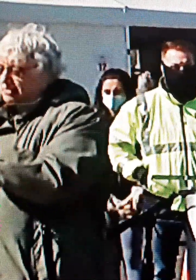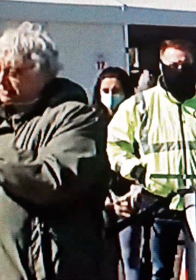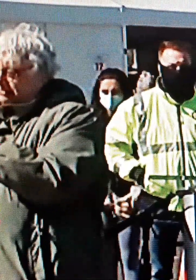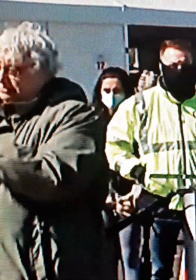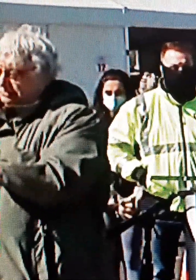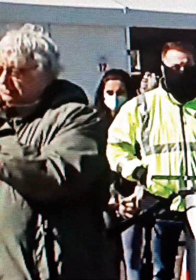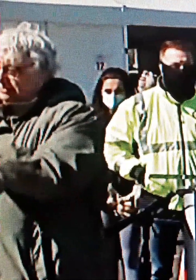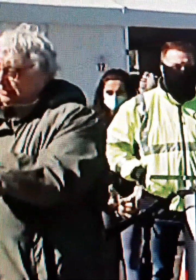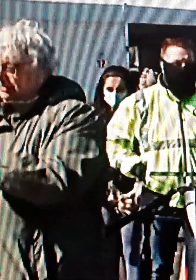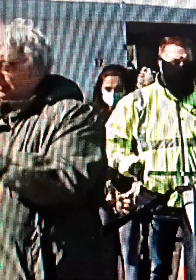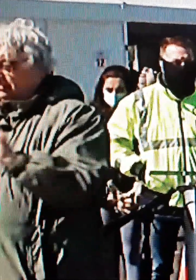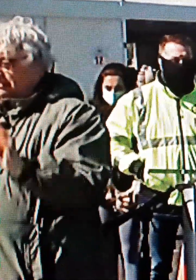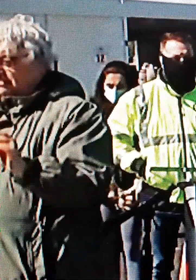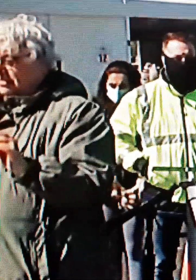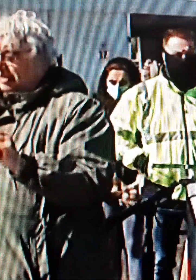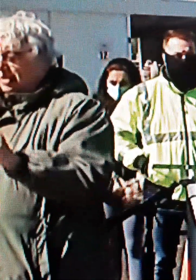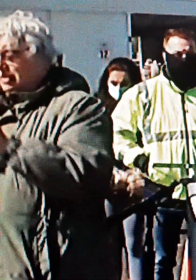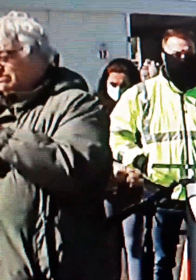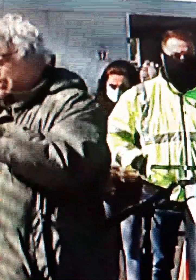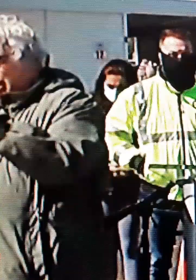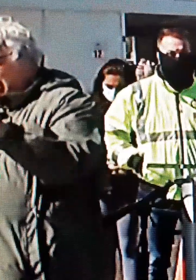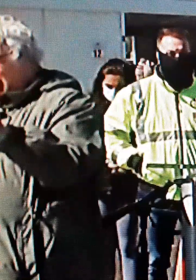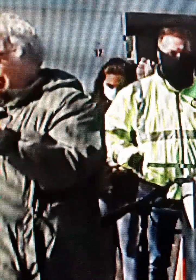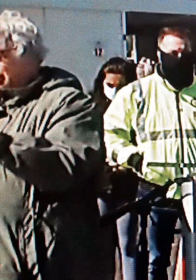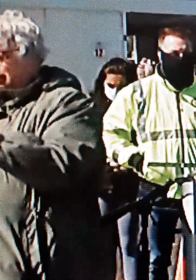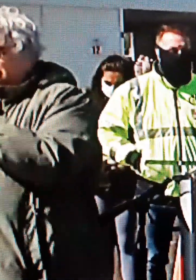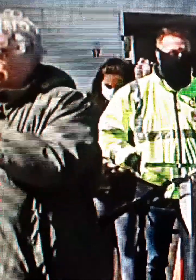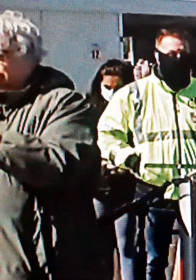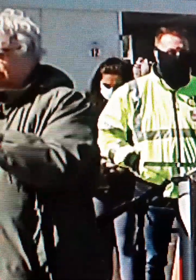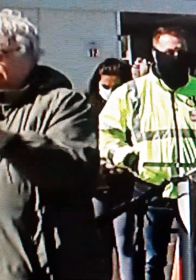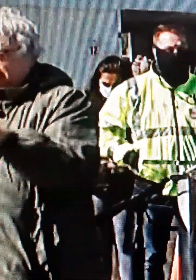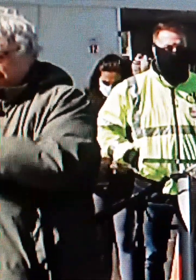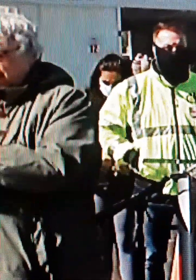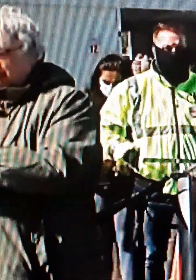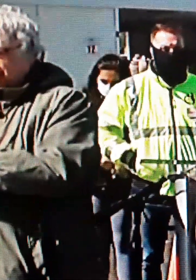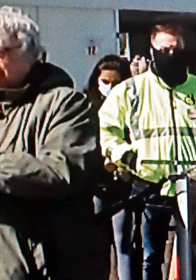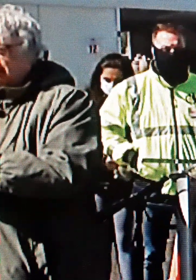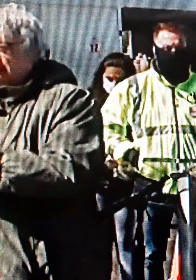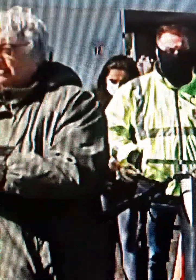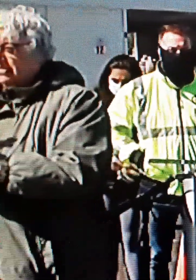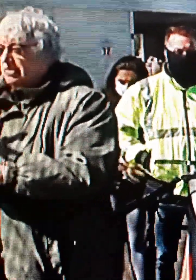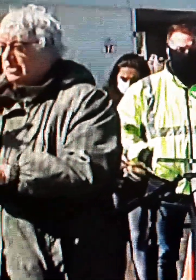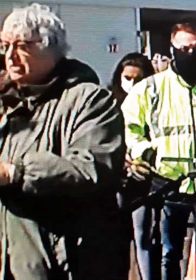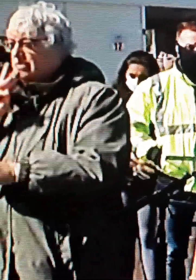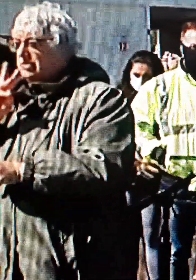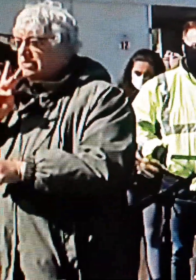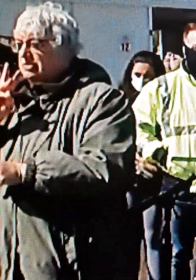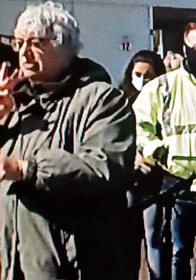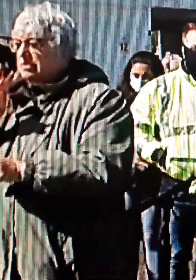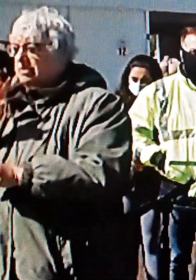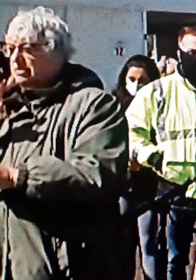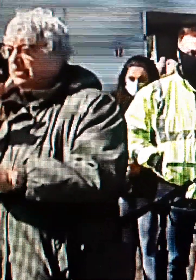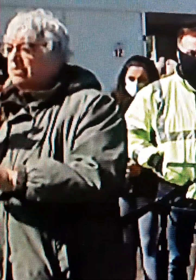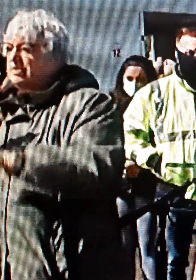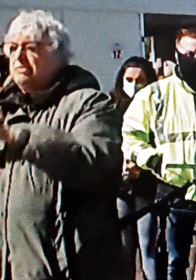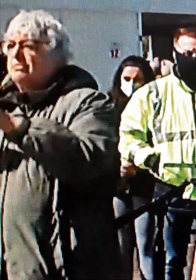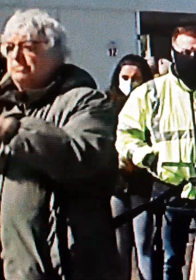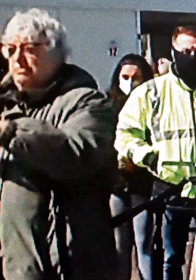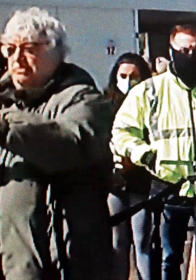have no calls stacked up. We're completely operational, but there's a word of warning that I need to give out, and that